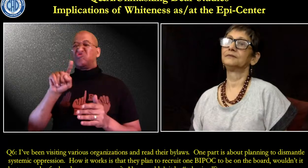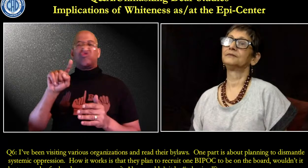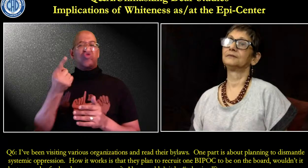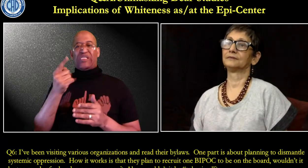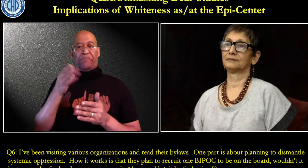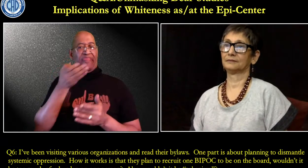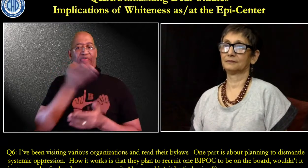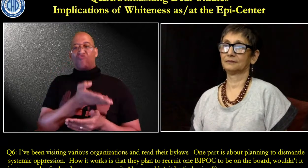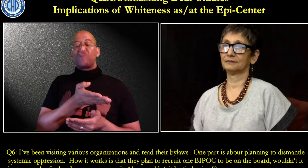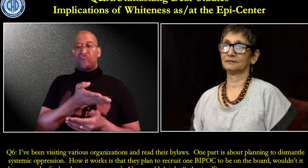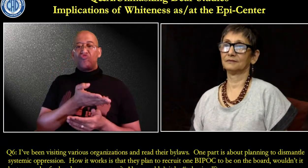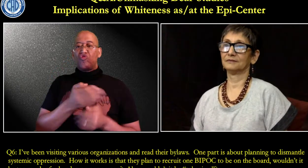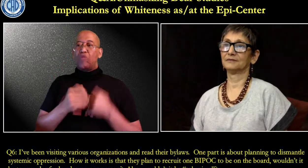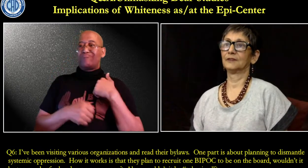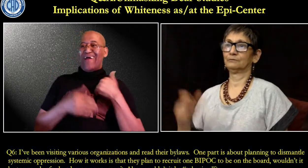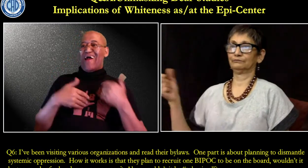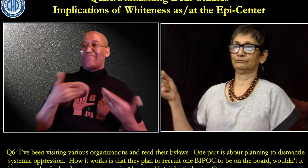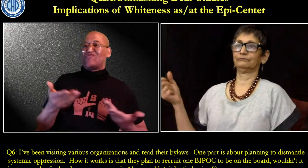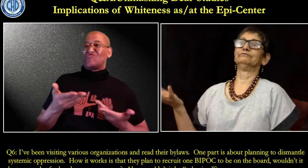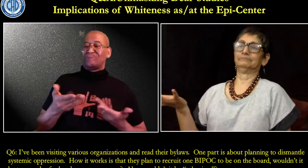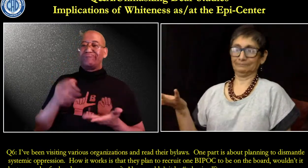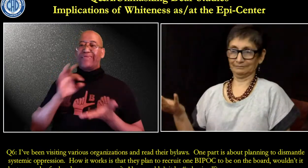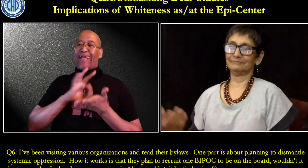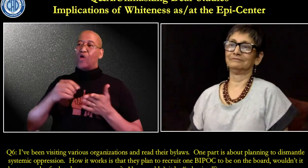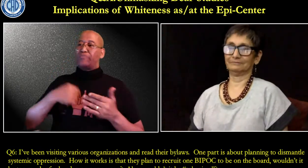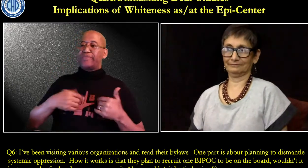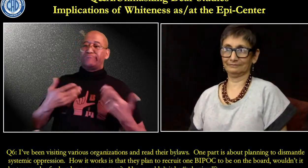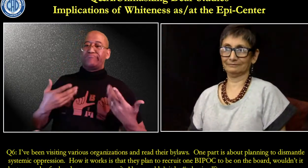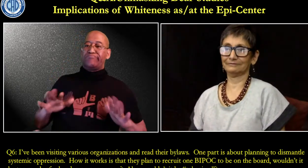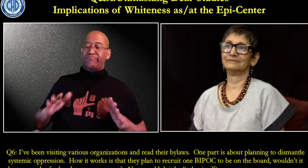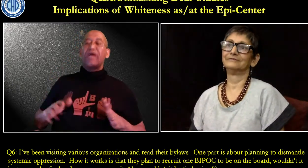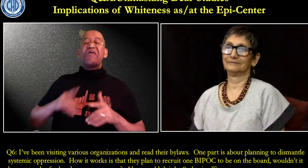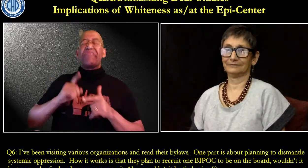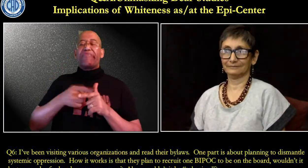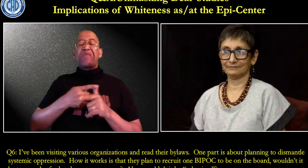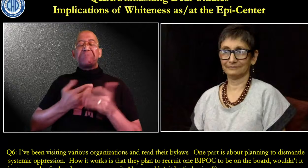If I expect you not to do anything, especially just be there,